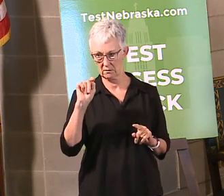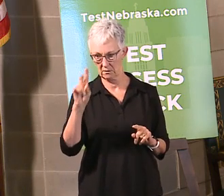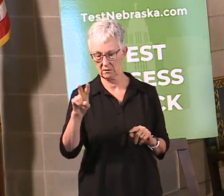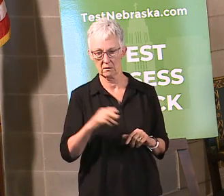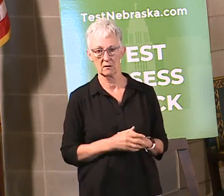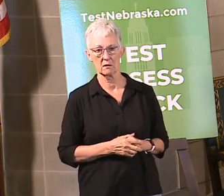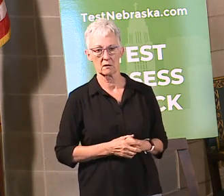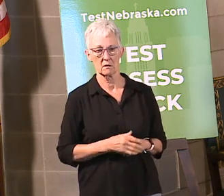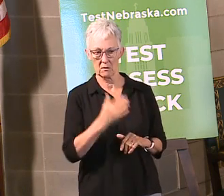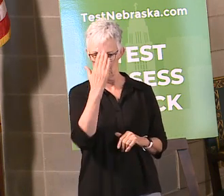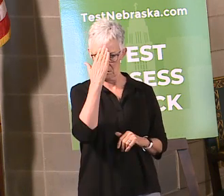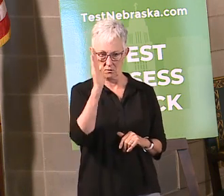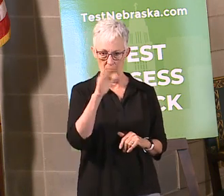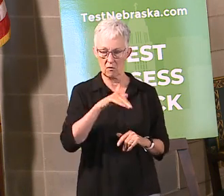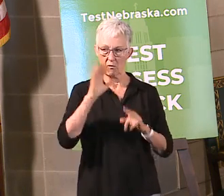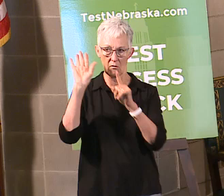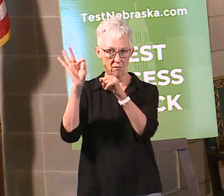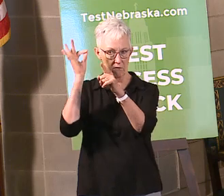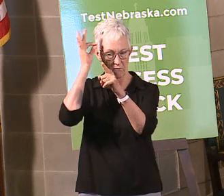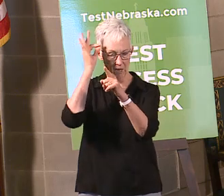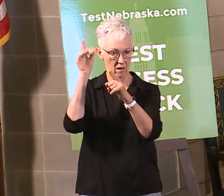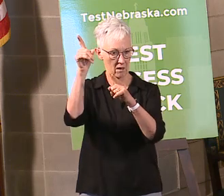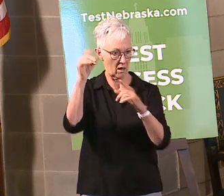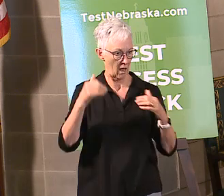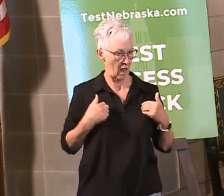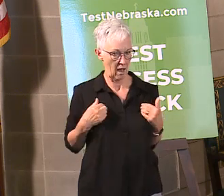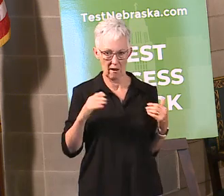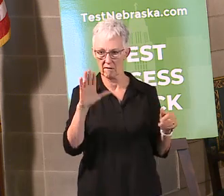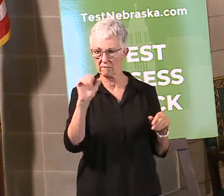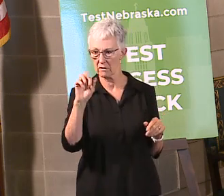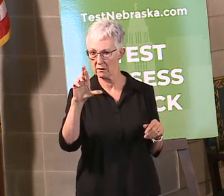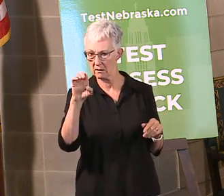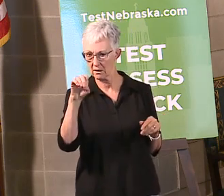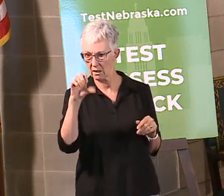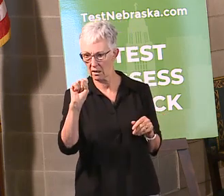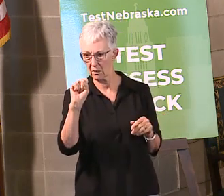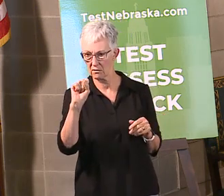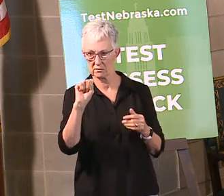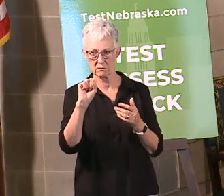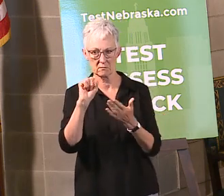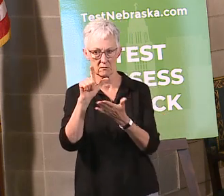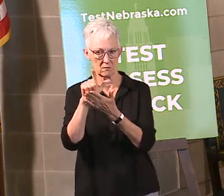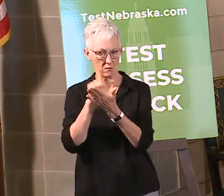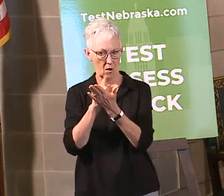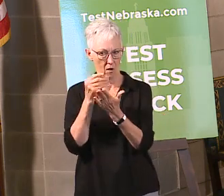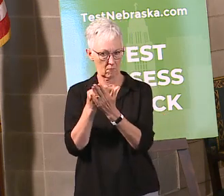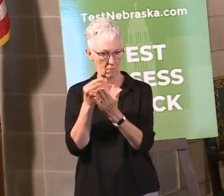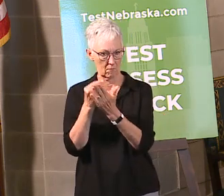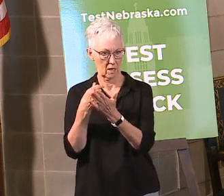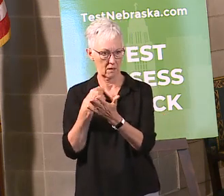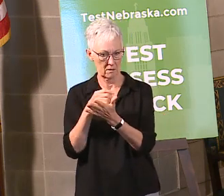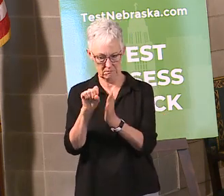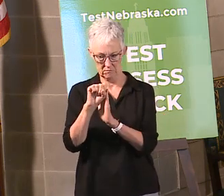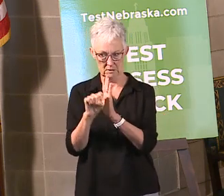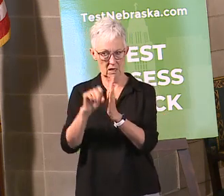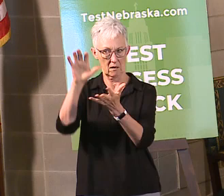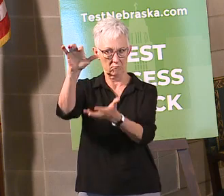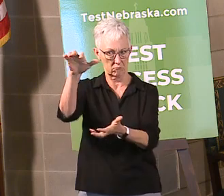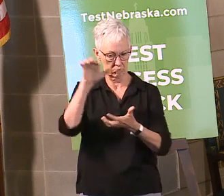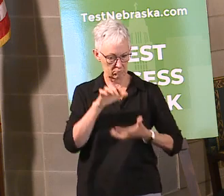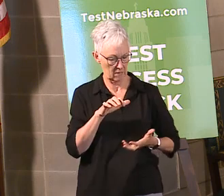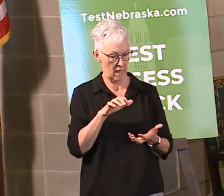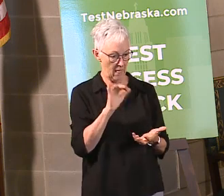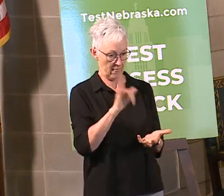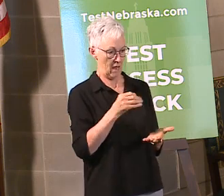of the billions of dollars, of the $1 billion the state received from the federal government to help cities like Omaha? They would need to